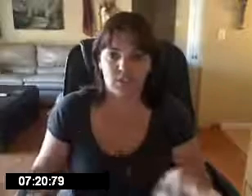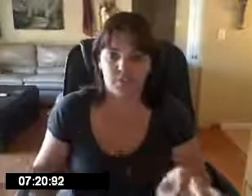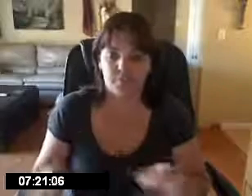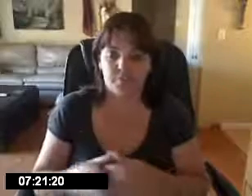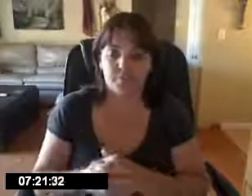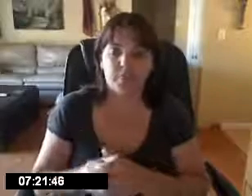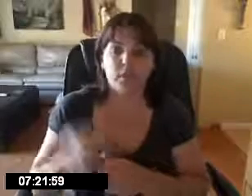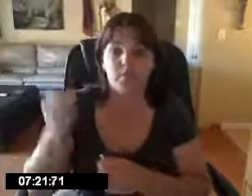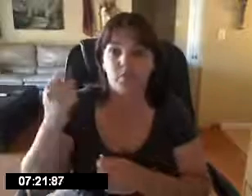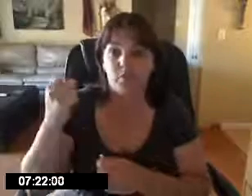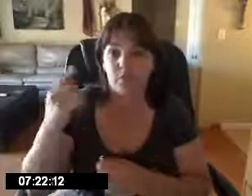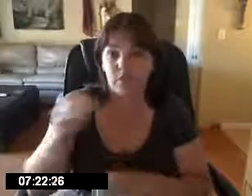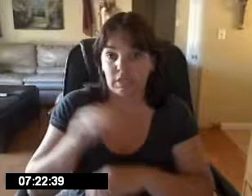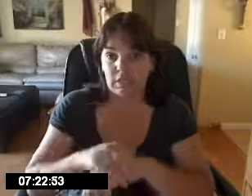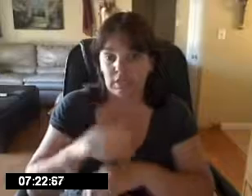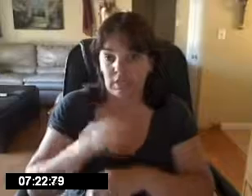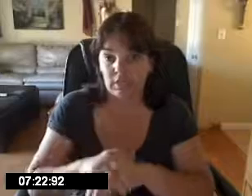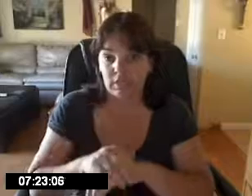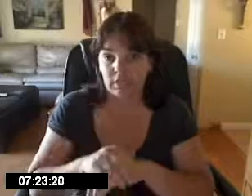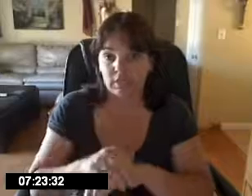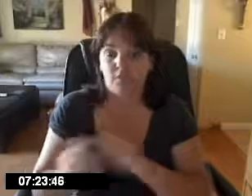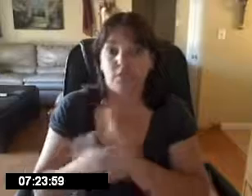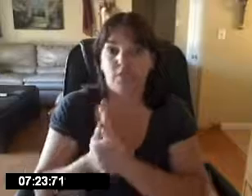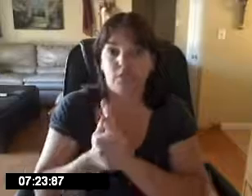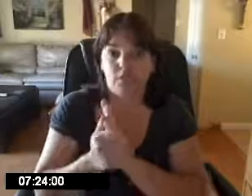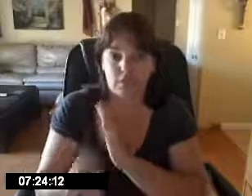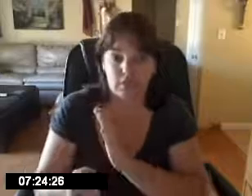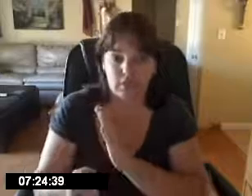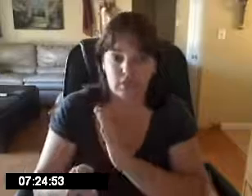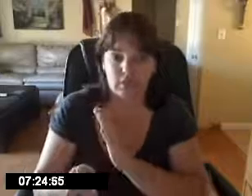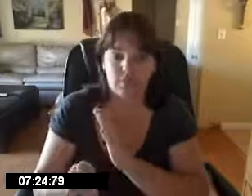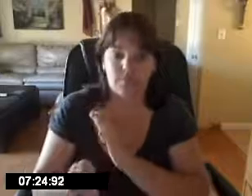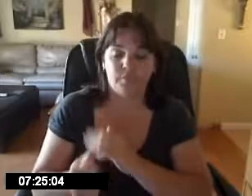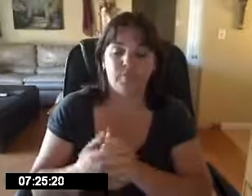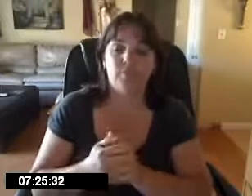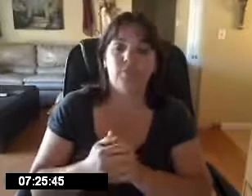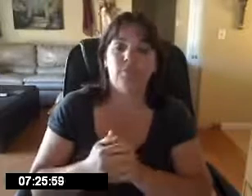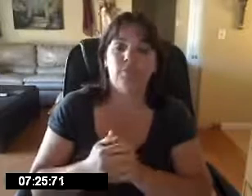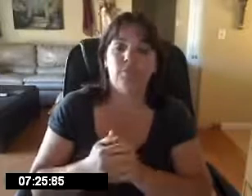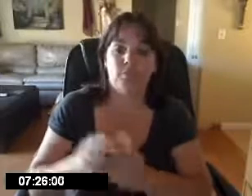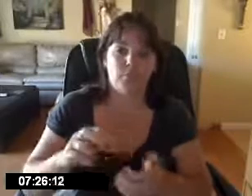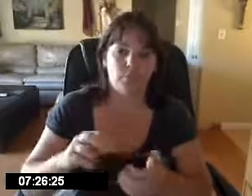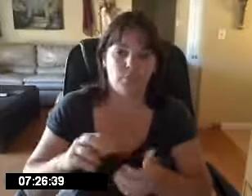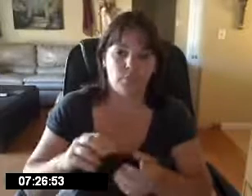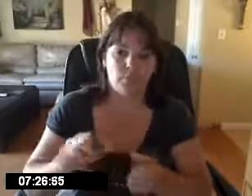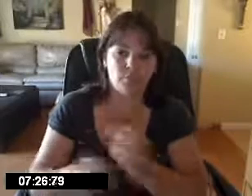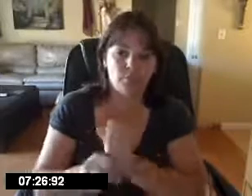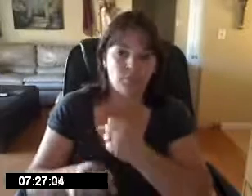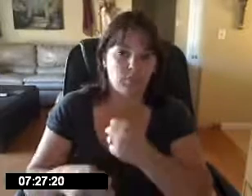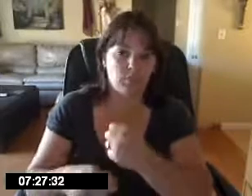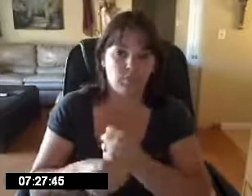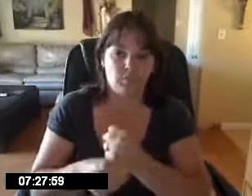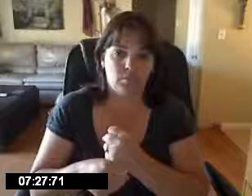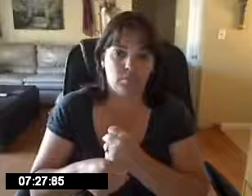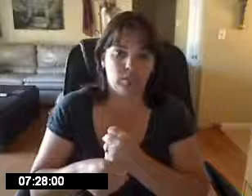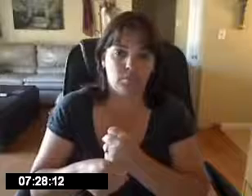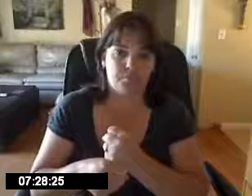to construct an equivalent message in the target language, including appropriate vocabulary, choice, tone, grammar, syntax, appropriate use of